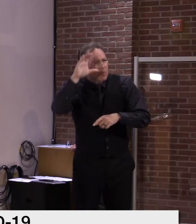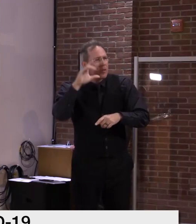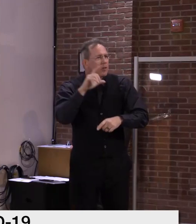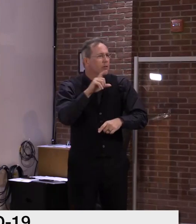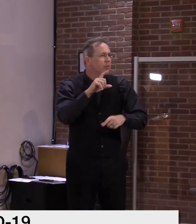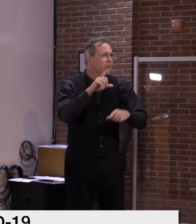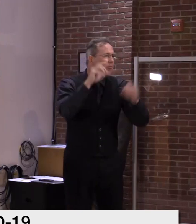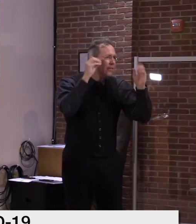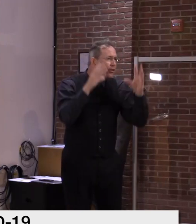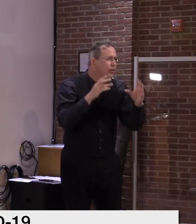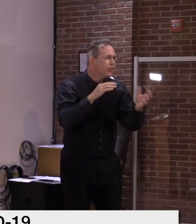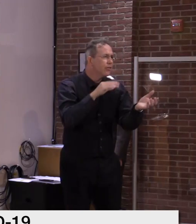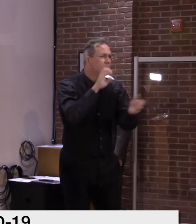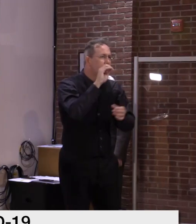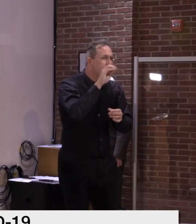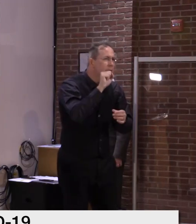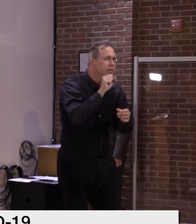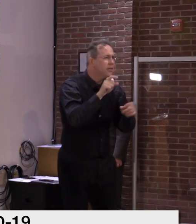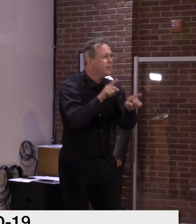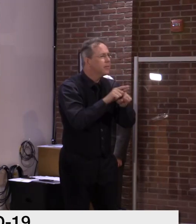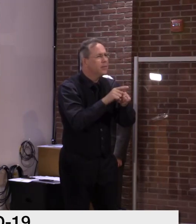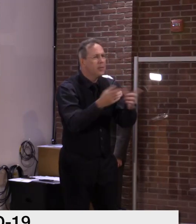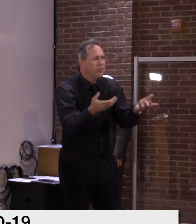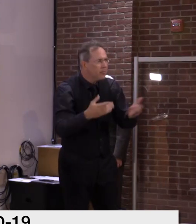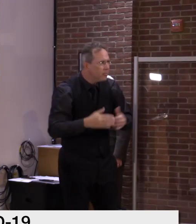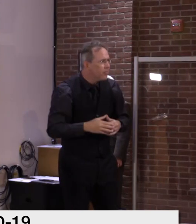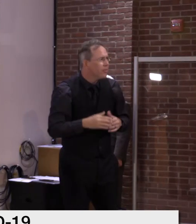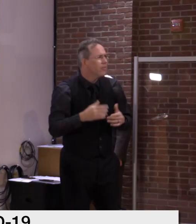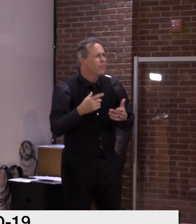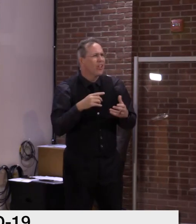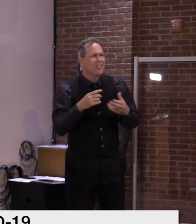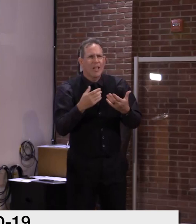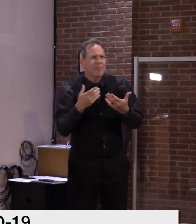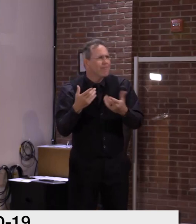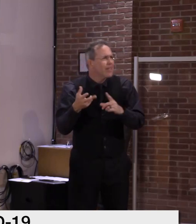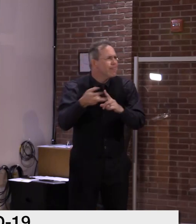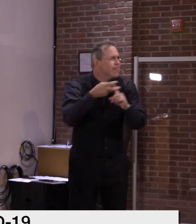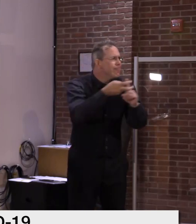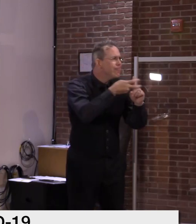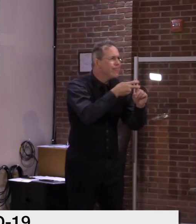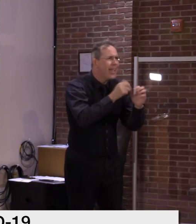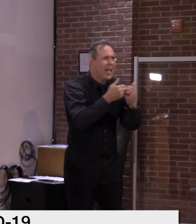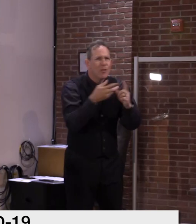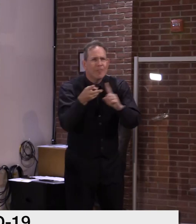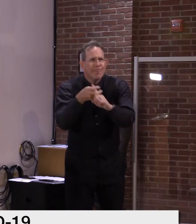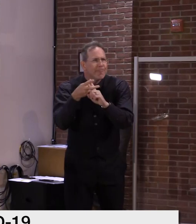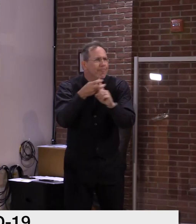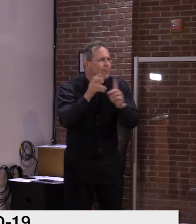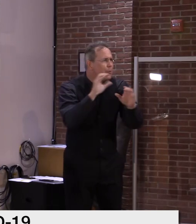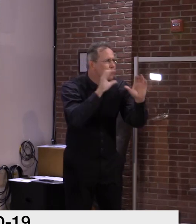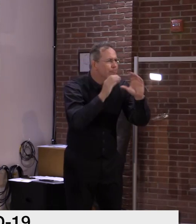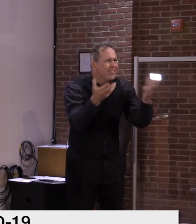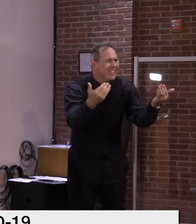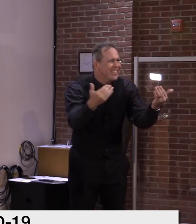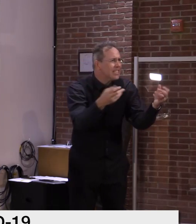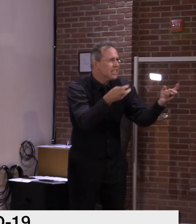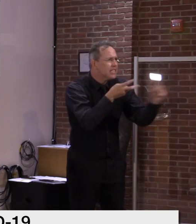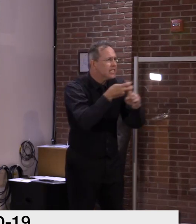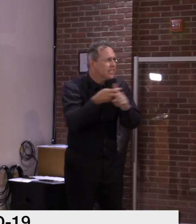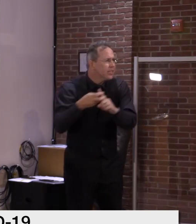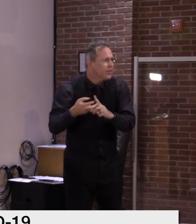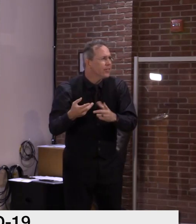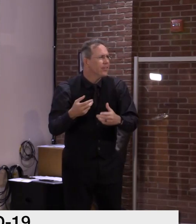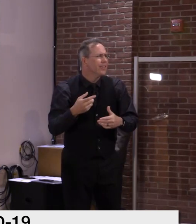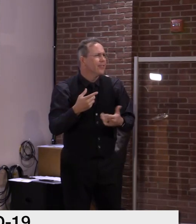in particular in law enforcement. We have concerns about ongoing recruitment, but we're not at a crisis level. And